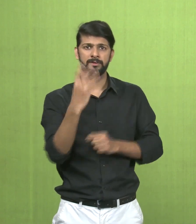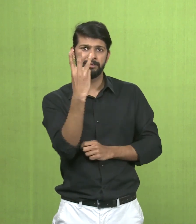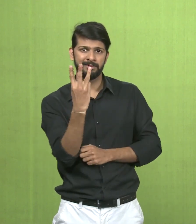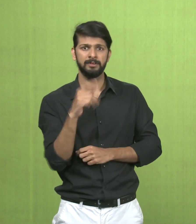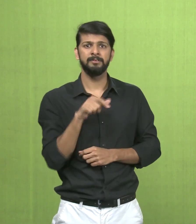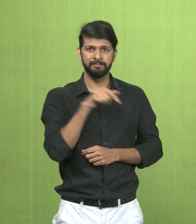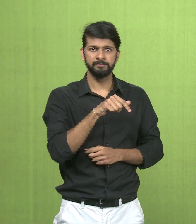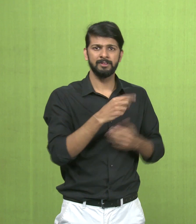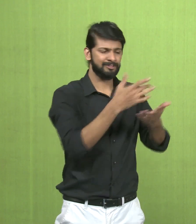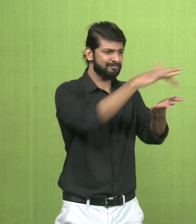Question number 3.